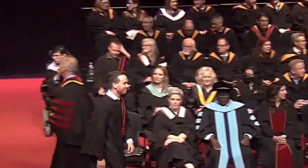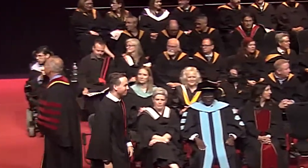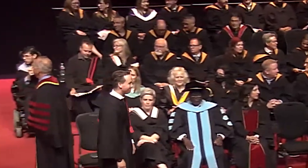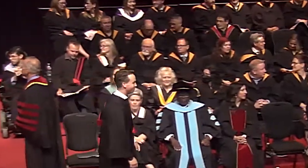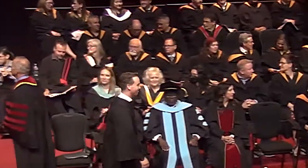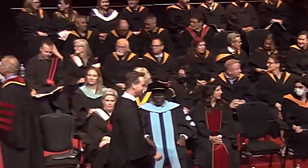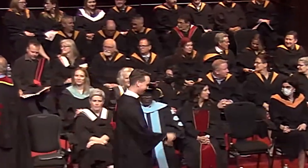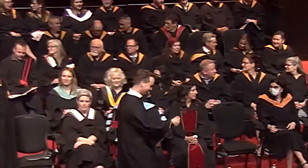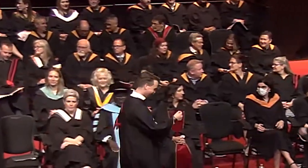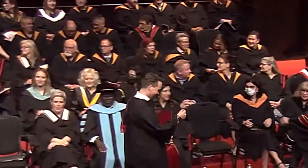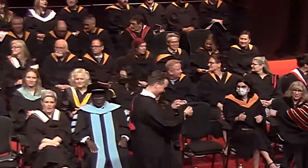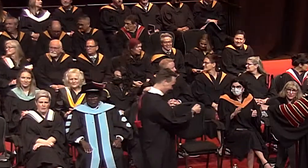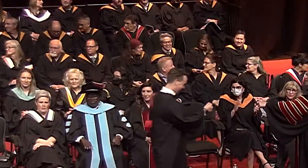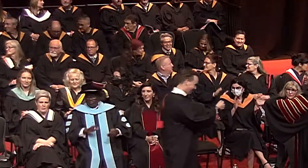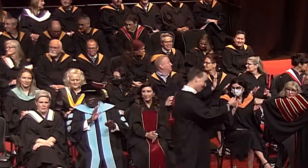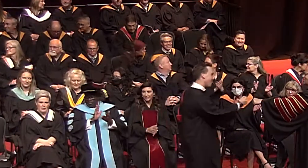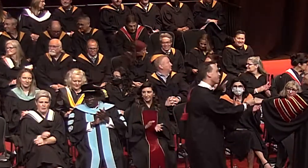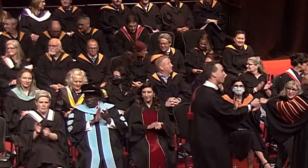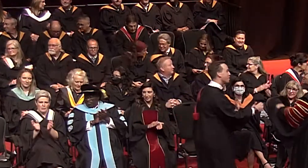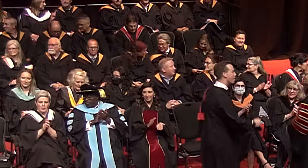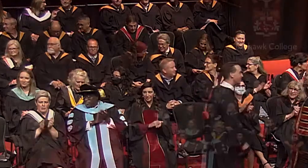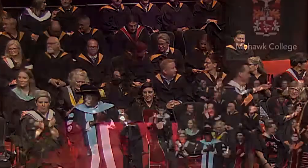Jessica Lynn Martin, honors.